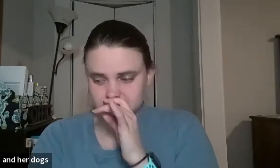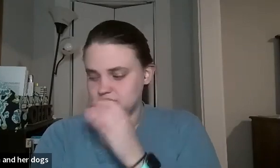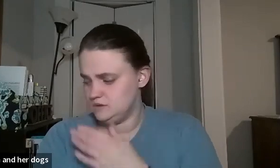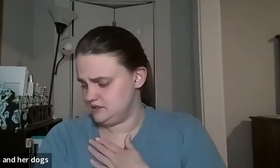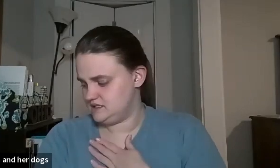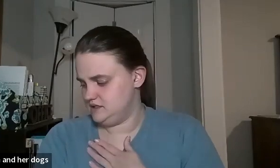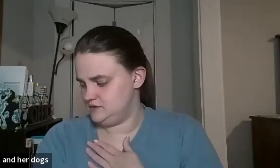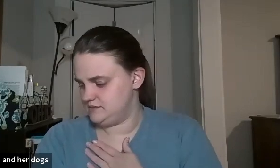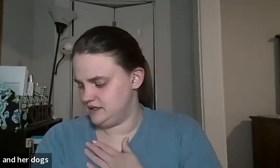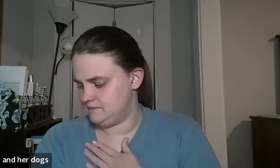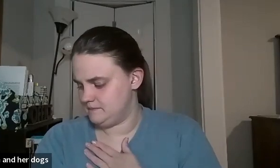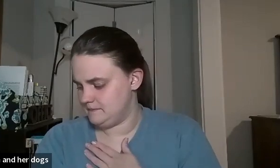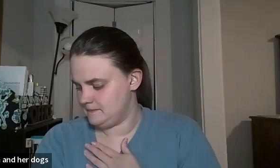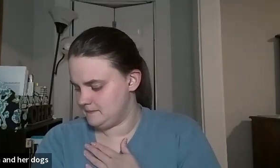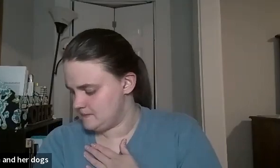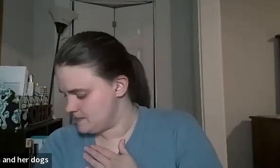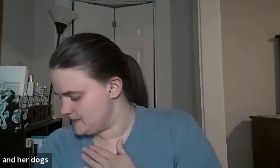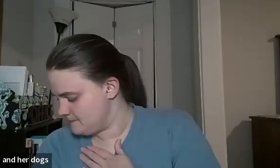Oh, excuse me.